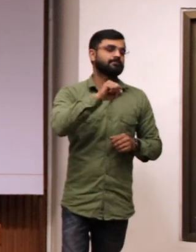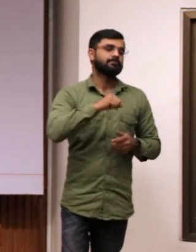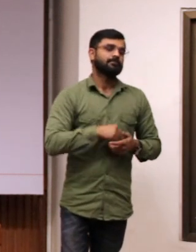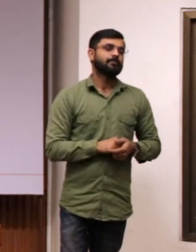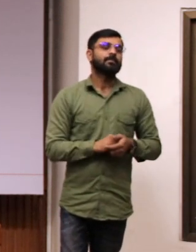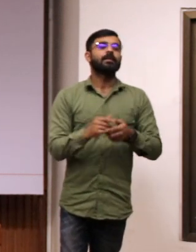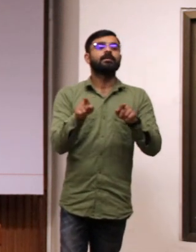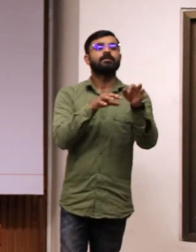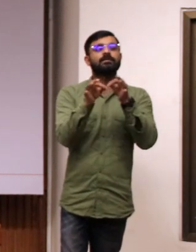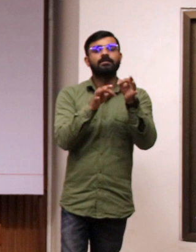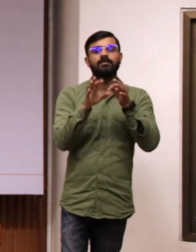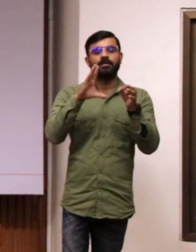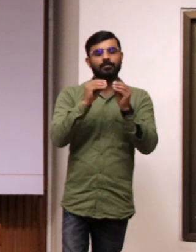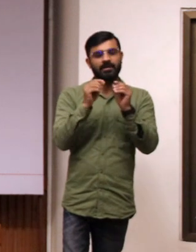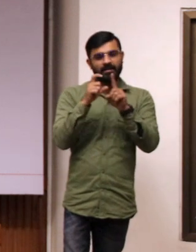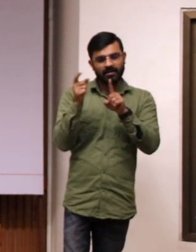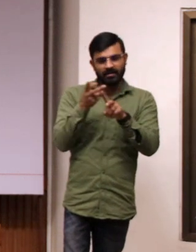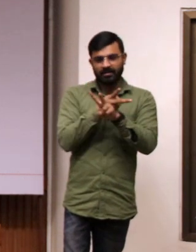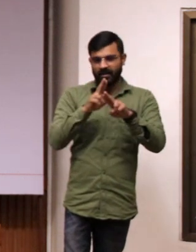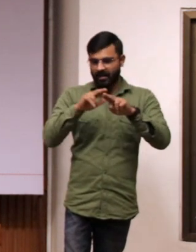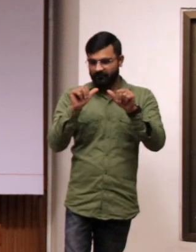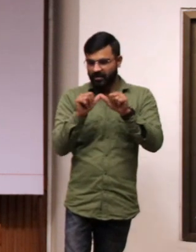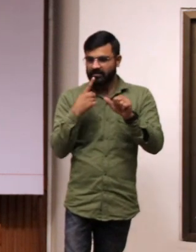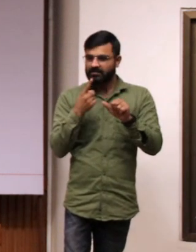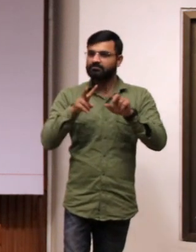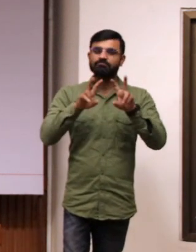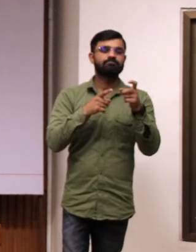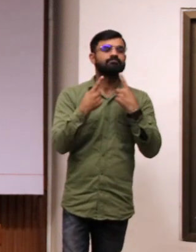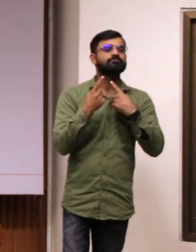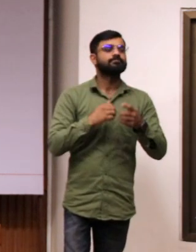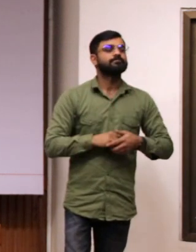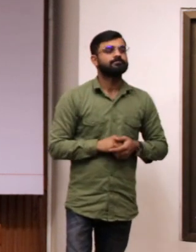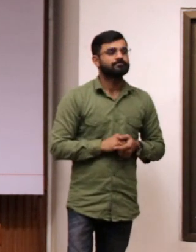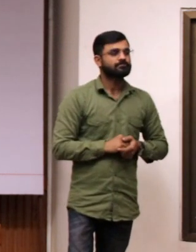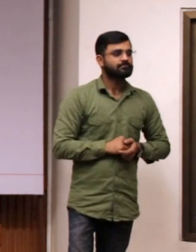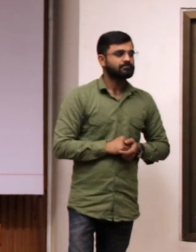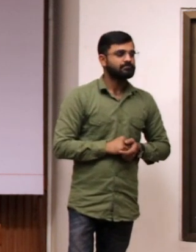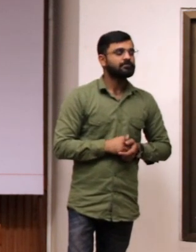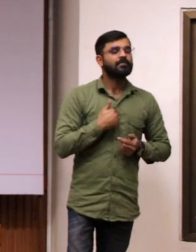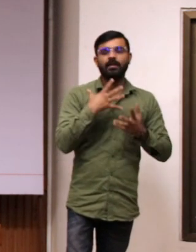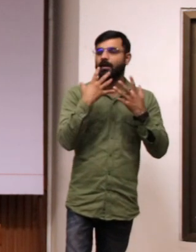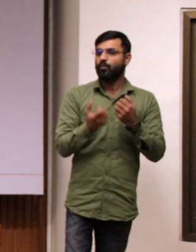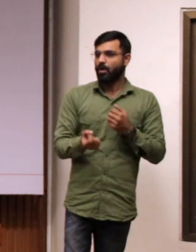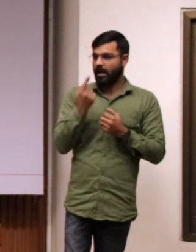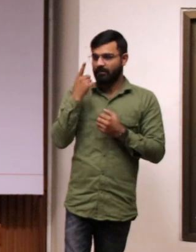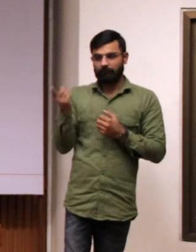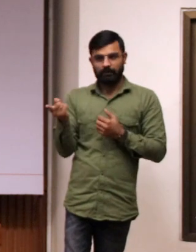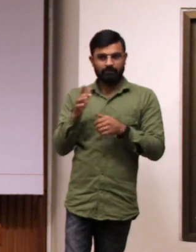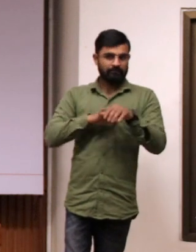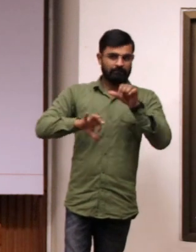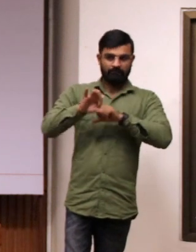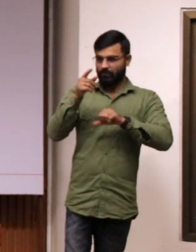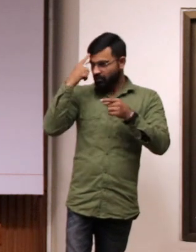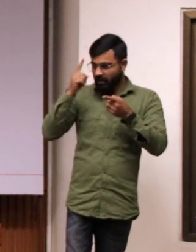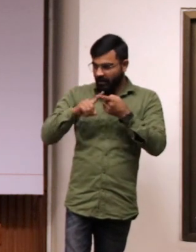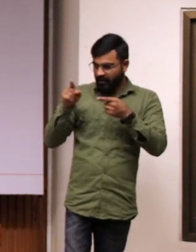is just a basic definition for what CBD and FAO also address this definition. So I just want to understand from you, like as a scientist, do you